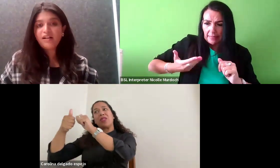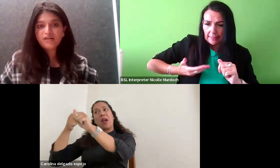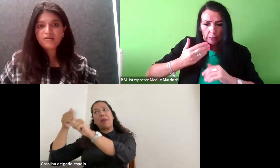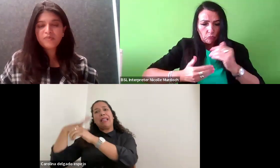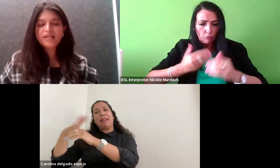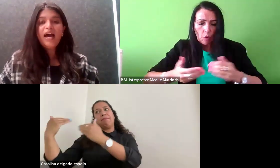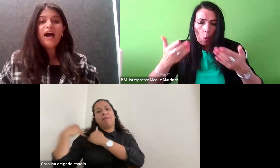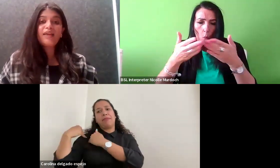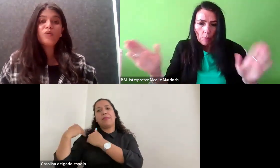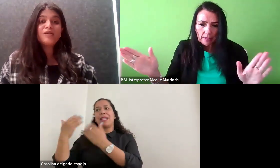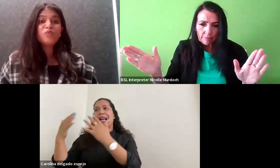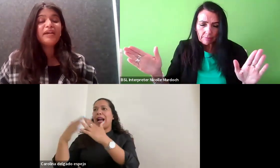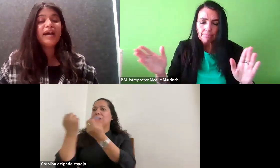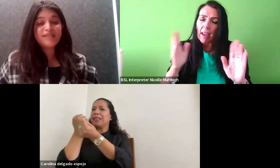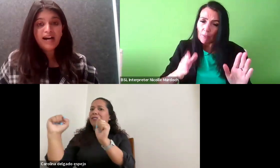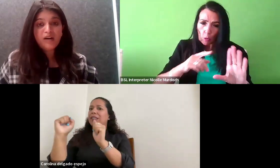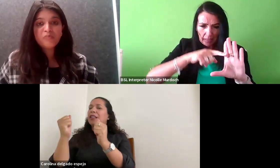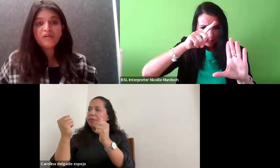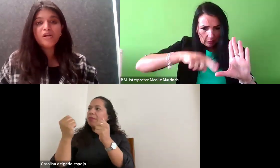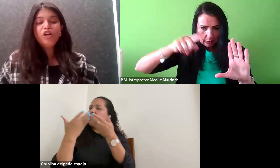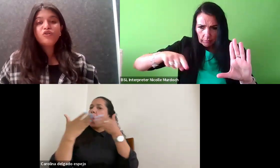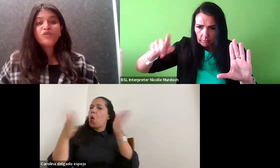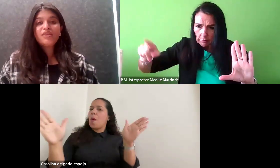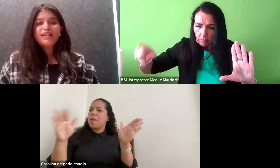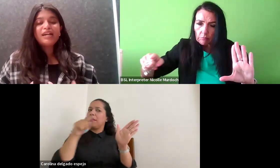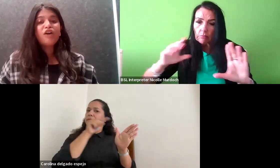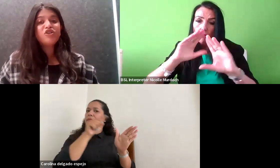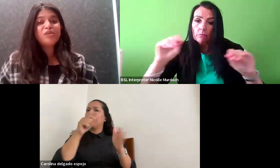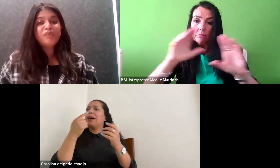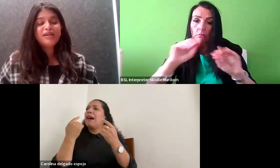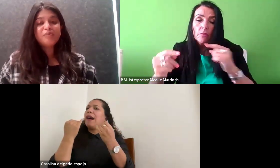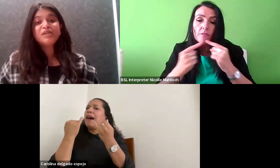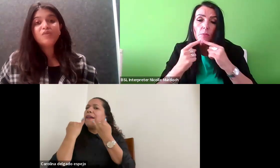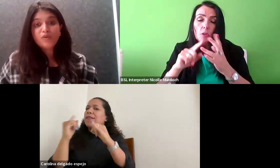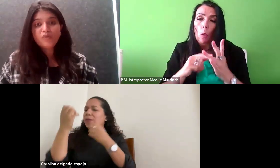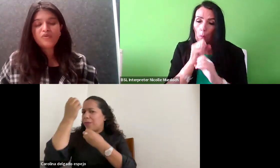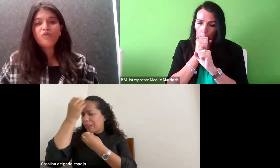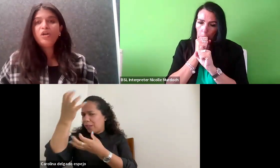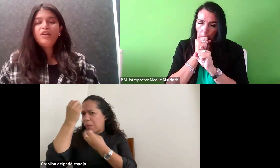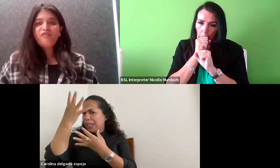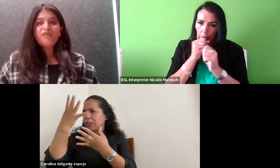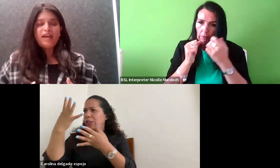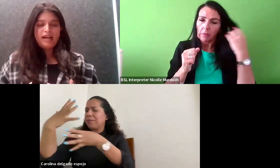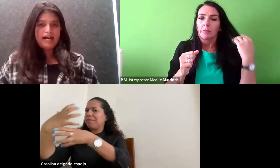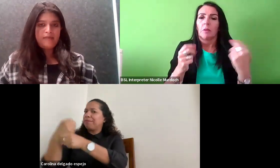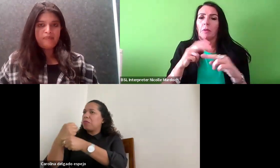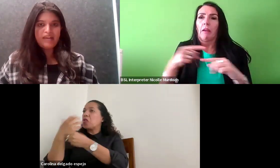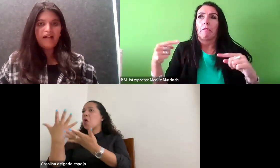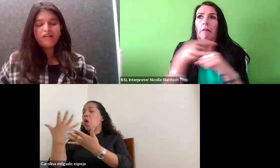the algorithms? Are they willing to be held accountable should their technology be misused, or if